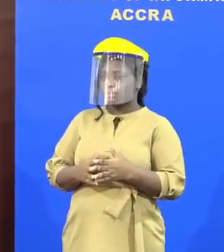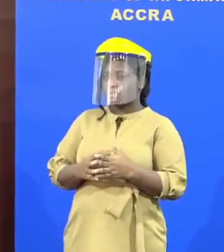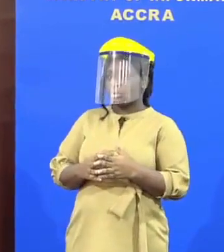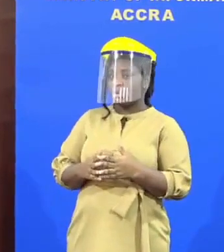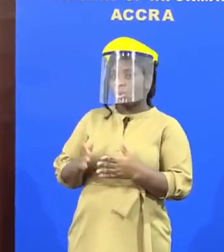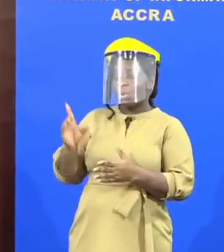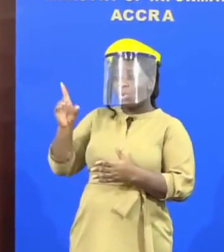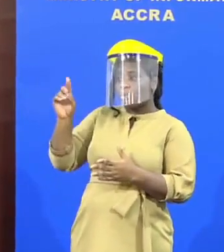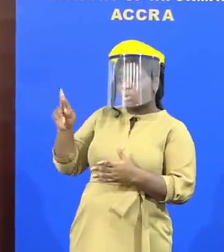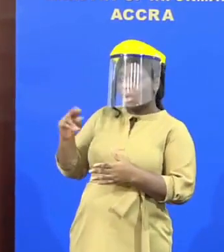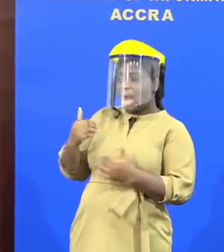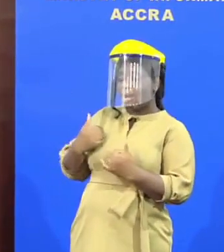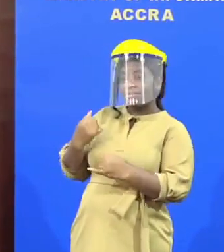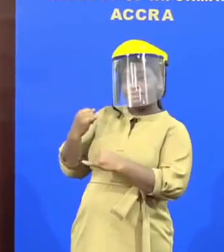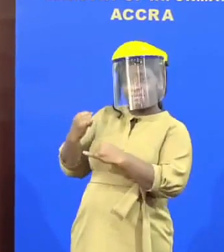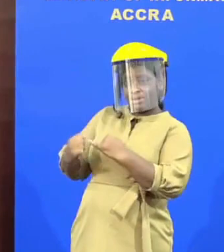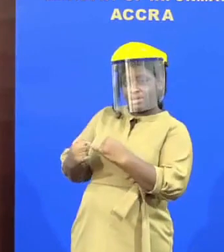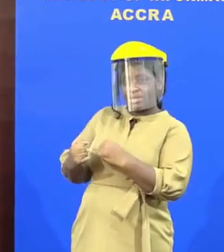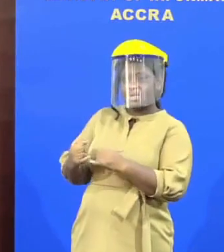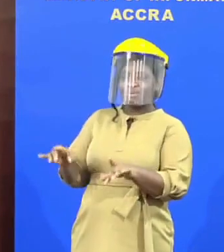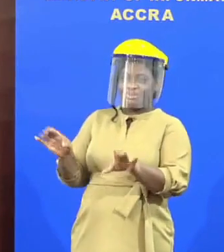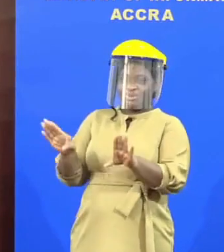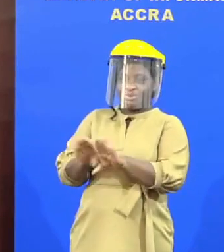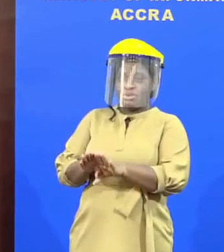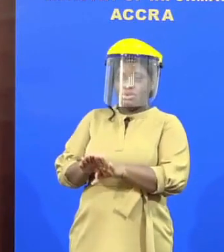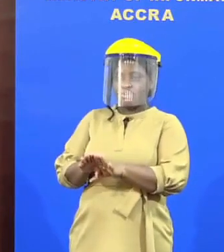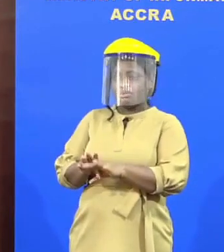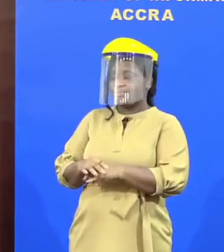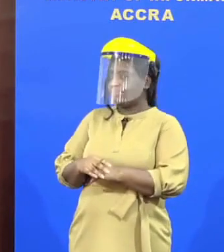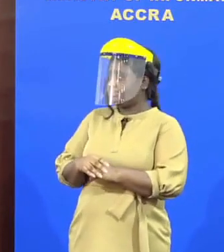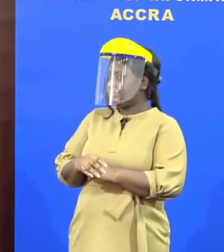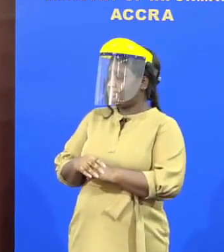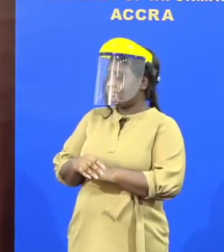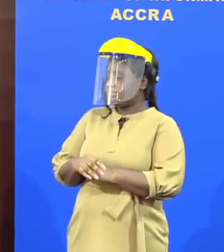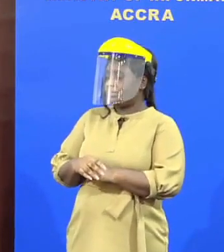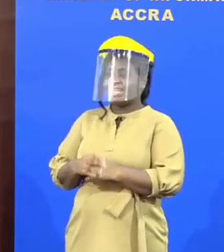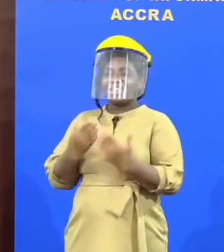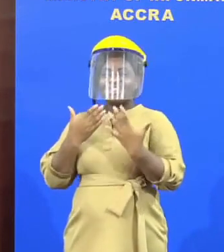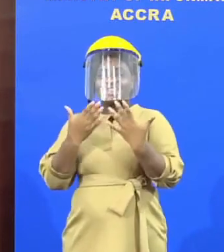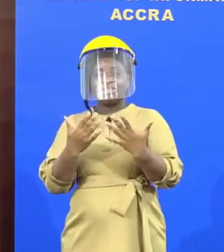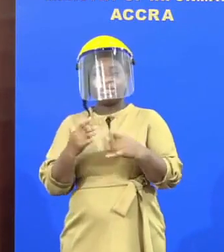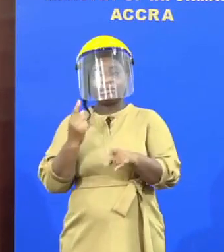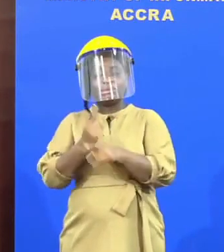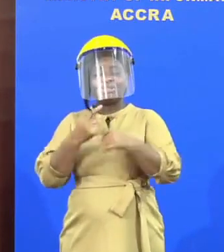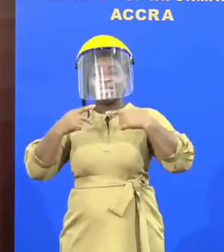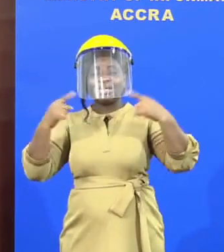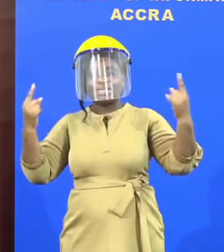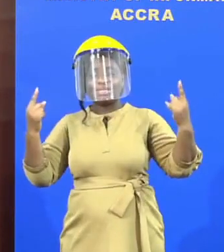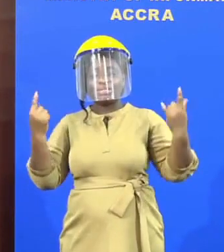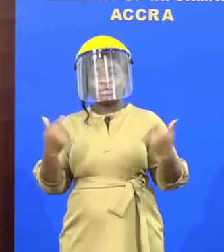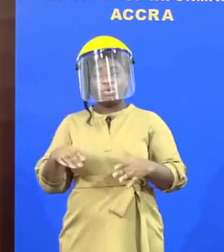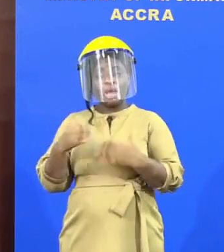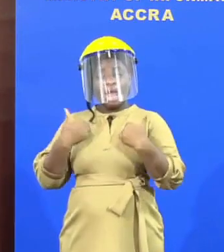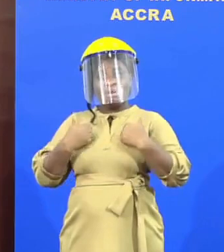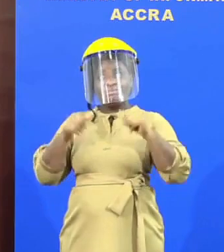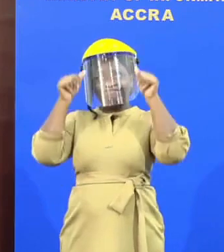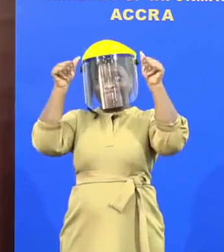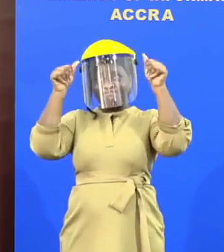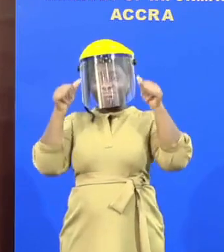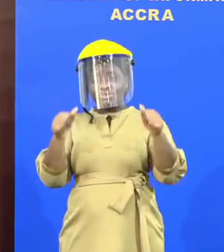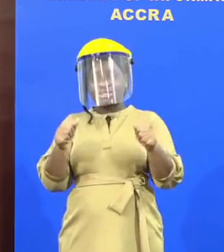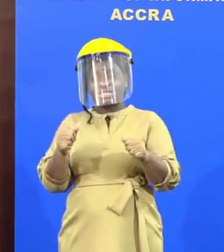let Doc have the final word and then we'll wrap it up here and hopefully meet on Thursday. Doc. Thank you. Just to announce that we've published the most